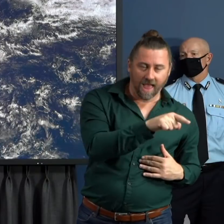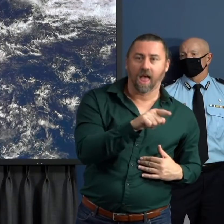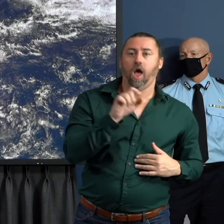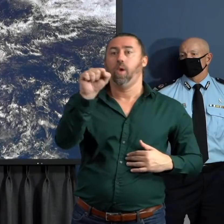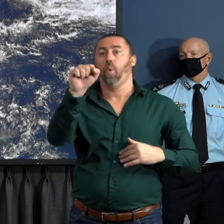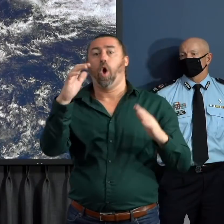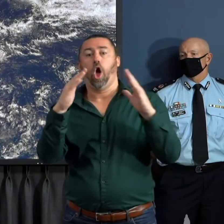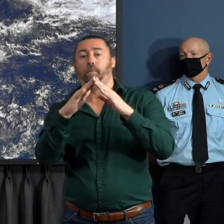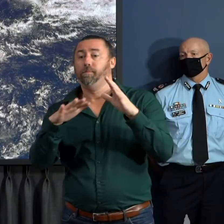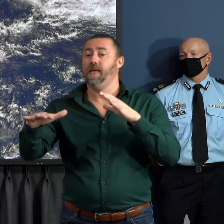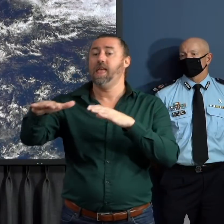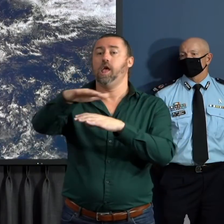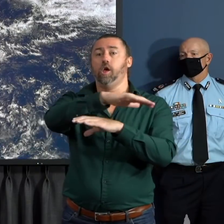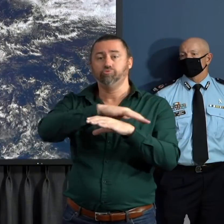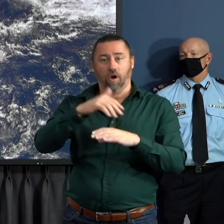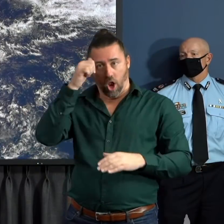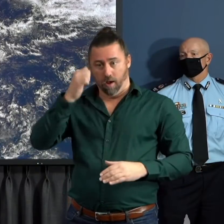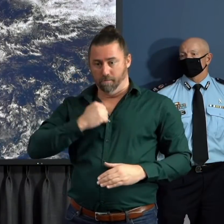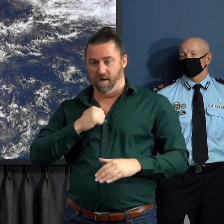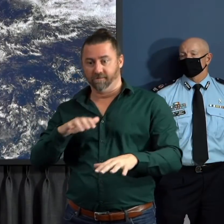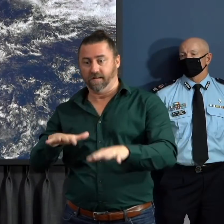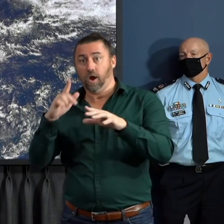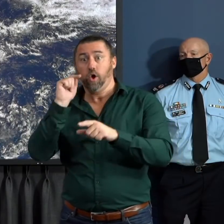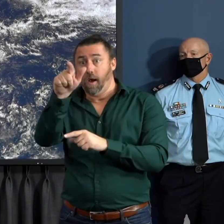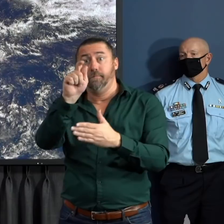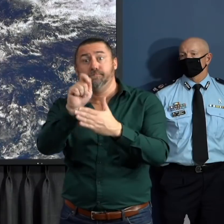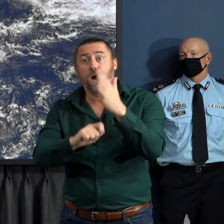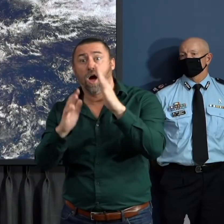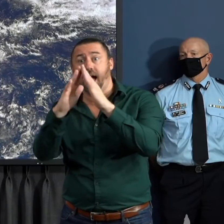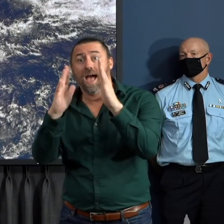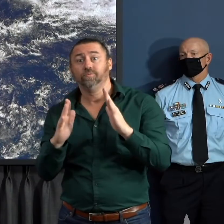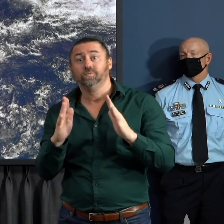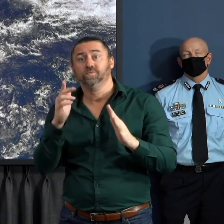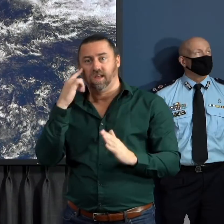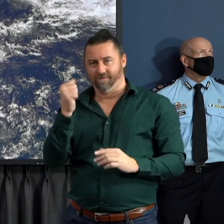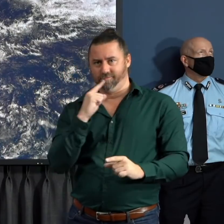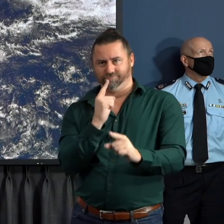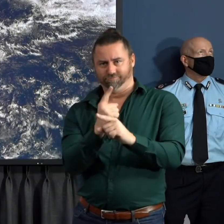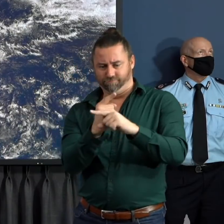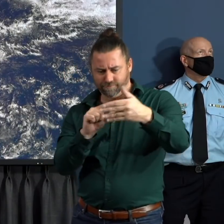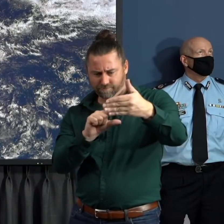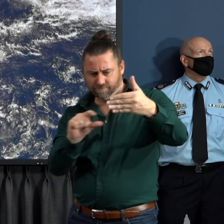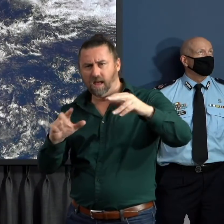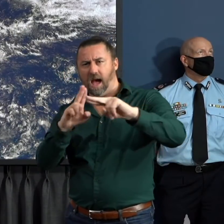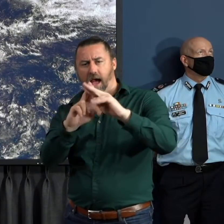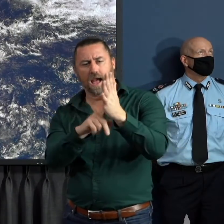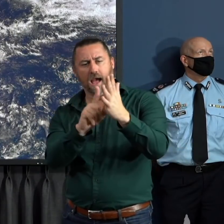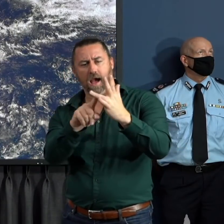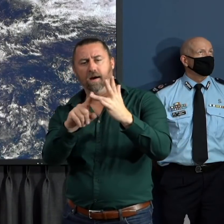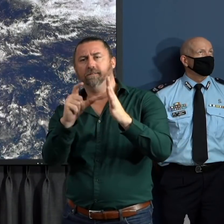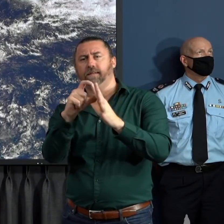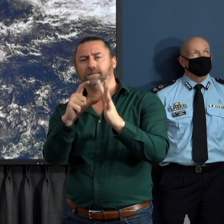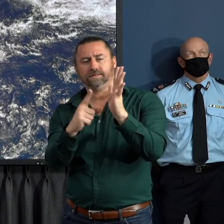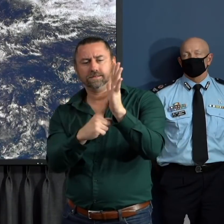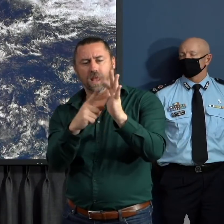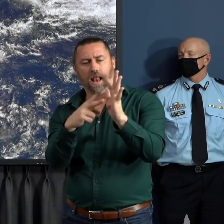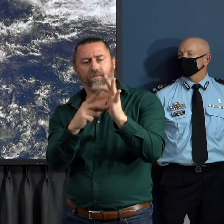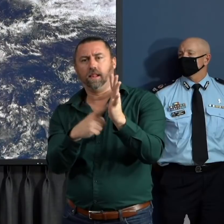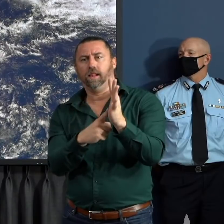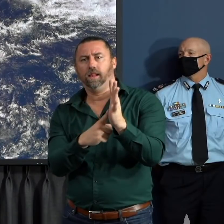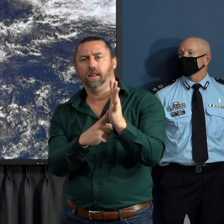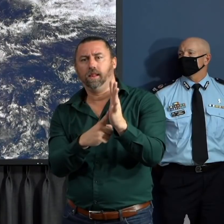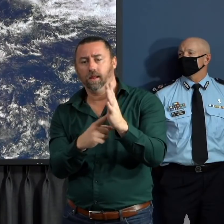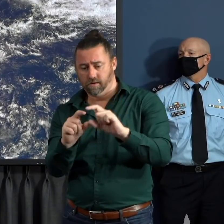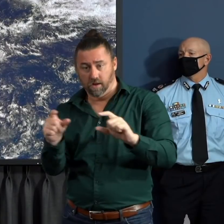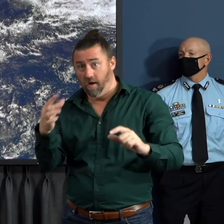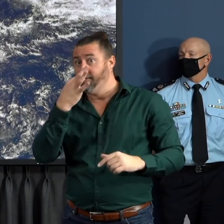for years and years. And any time someone buys a house in Brisbane, they get access to that modelling. It's available